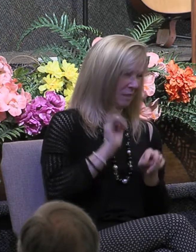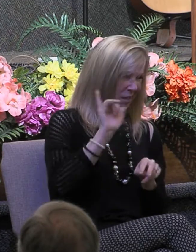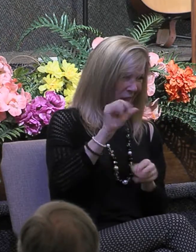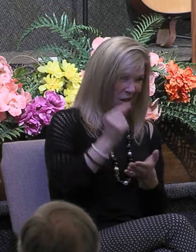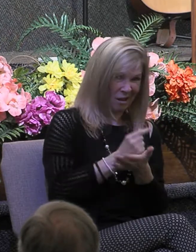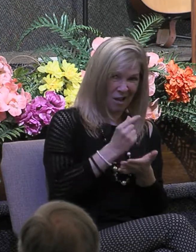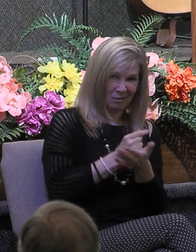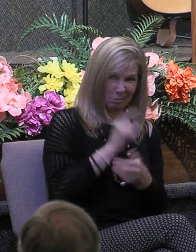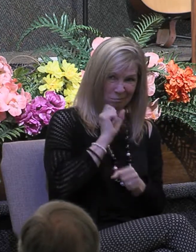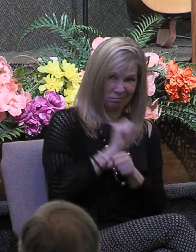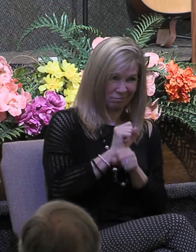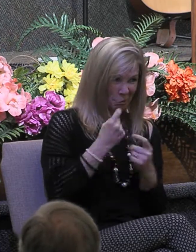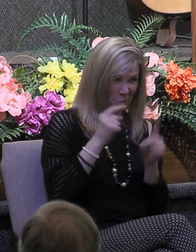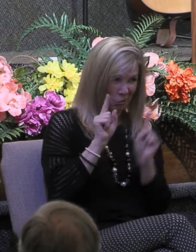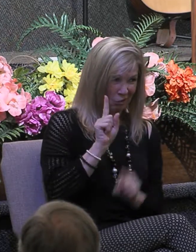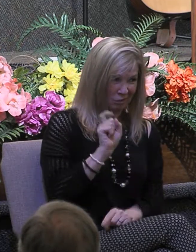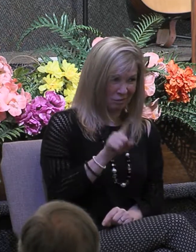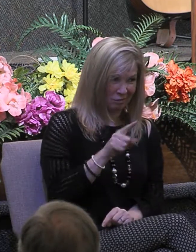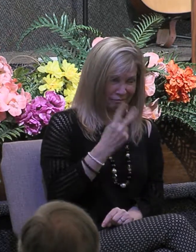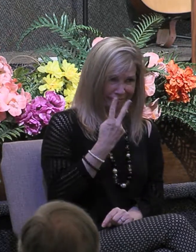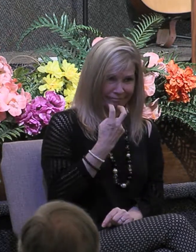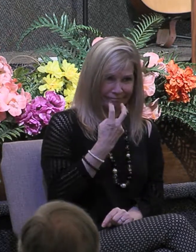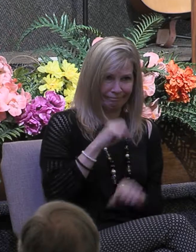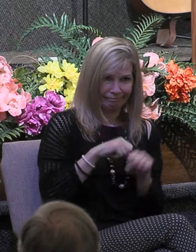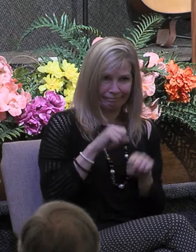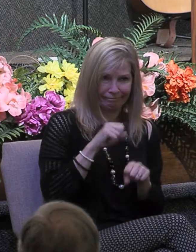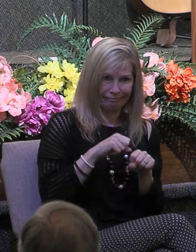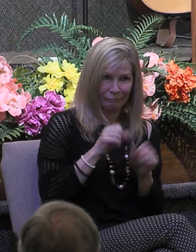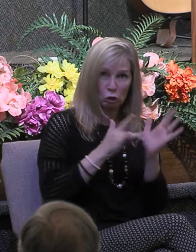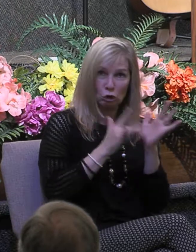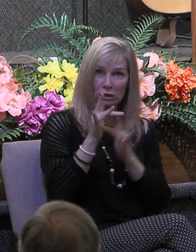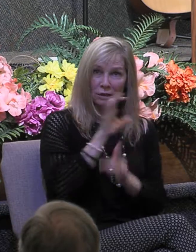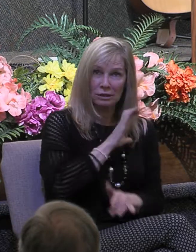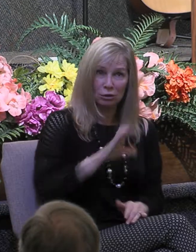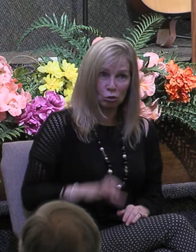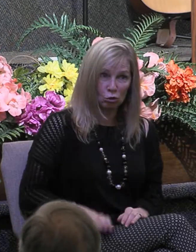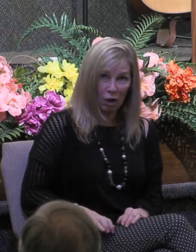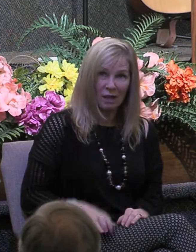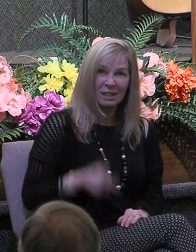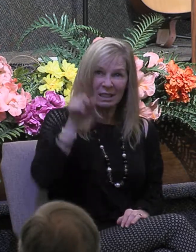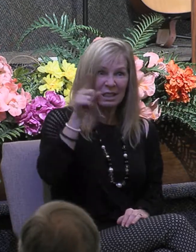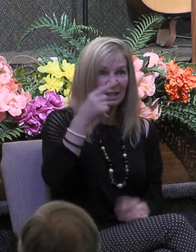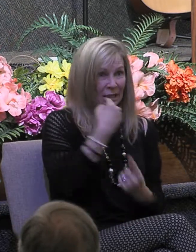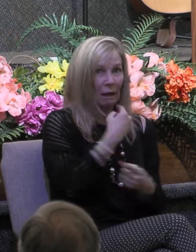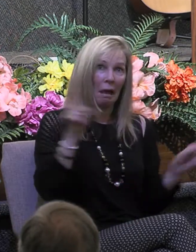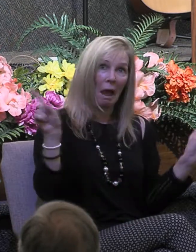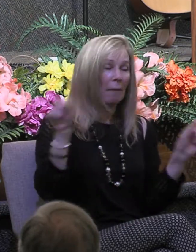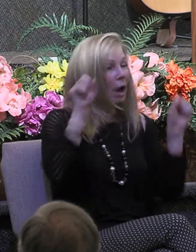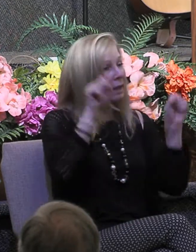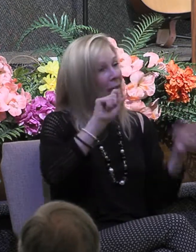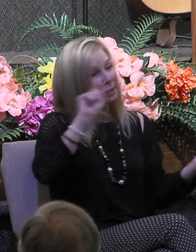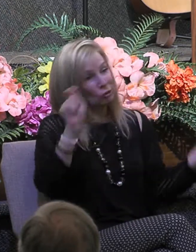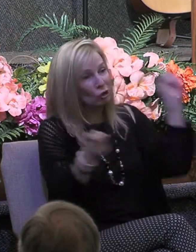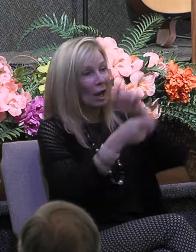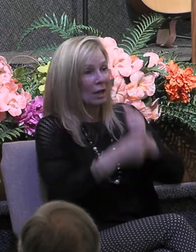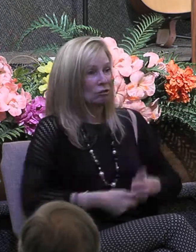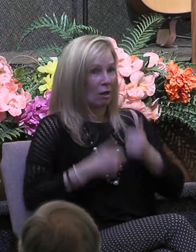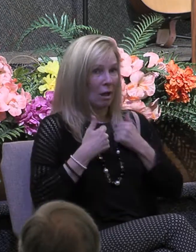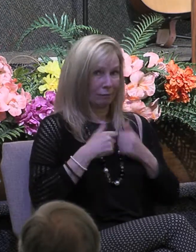and the claims of Jesus Christ, his claim to be able to transform lives. So,